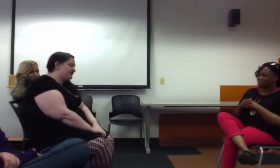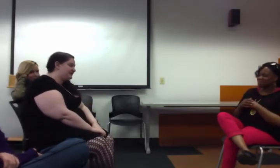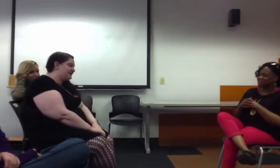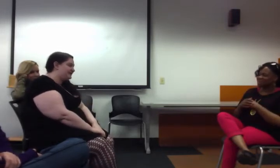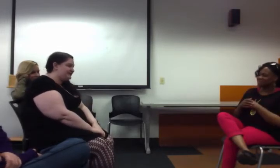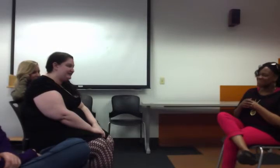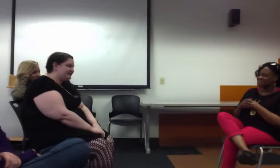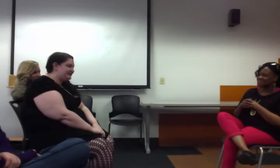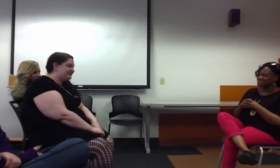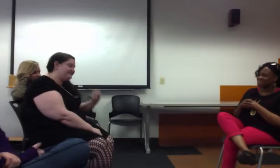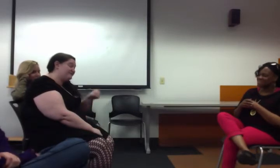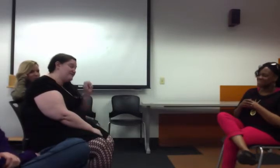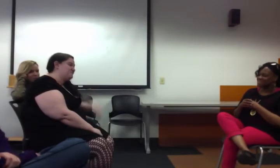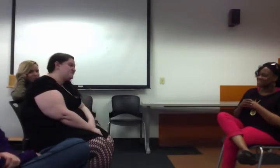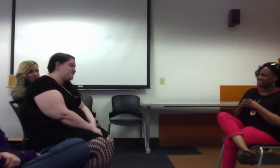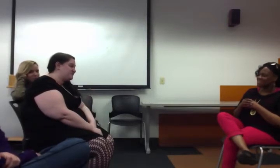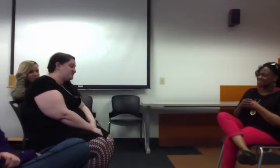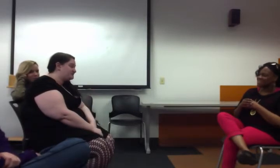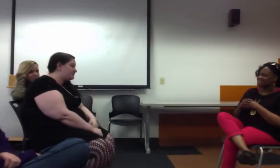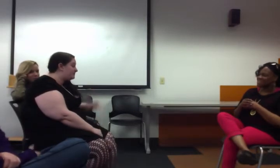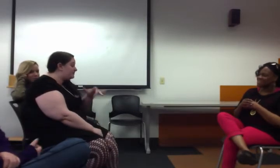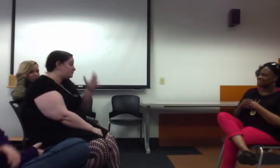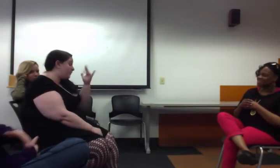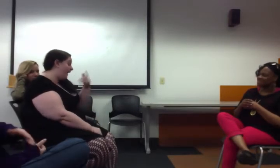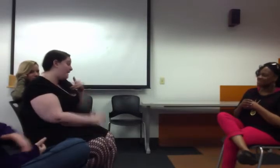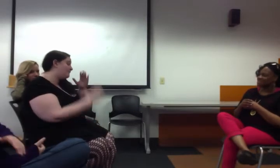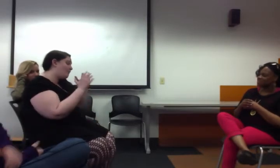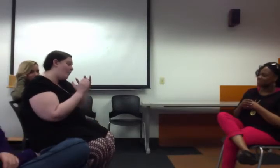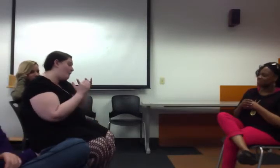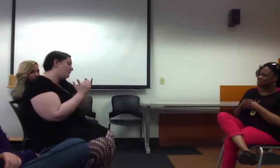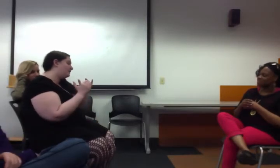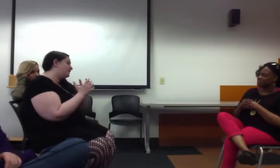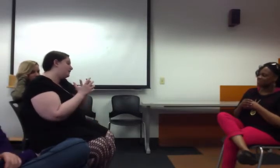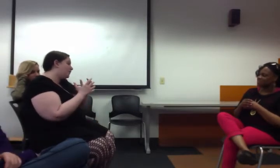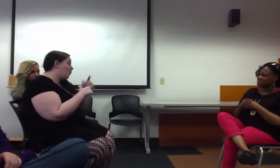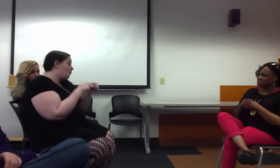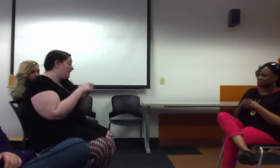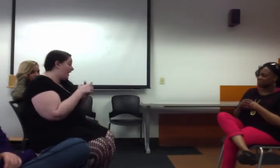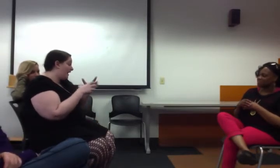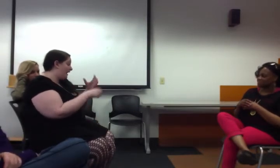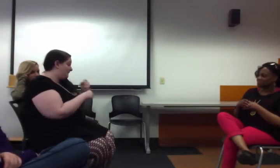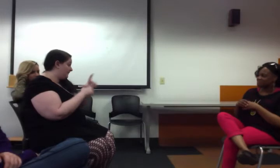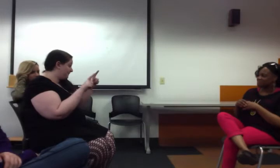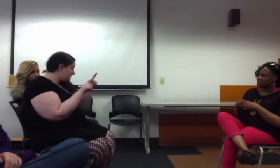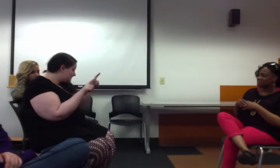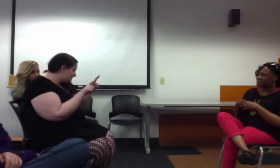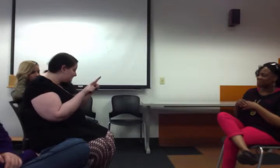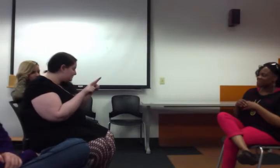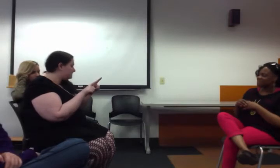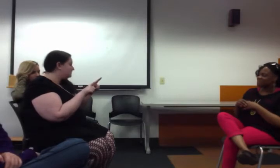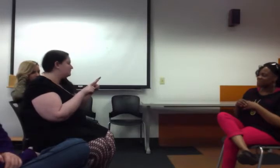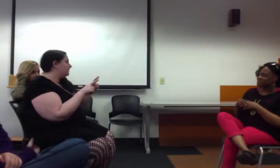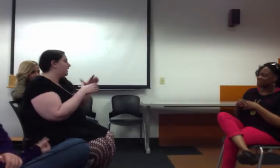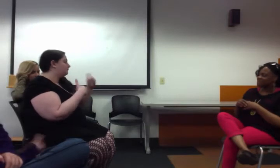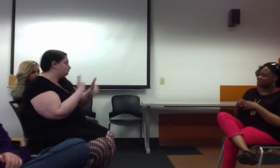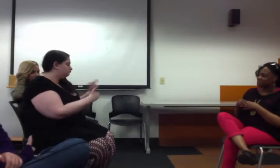it. Yeah, it's why I'm hoping that I can, as I get my license, I can work with them to start bringing in like deaf kids